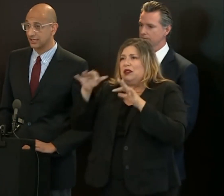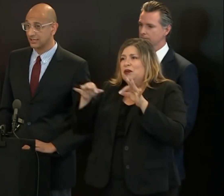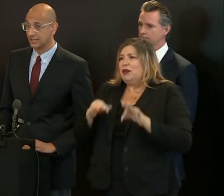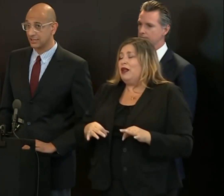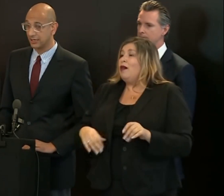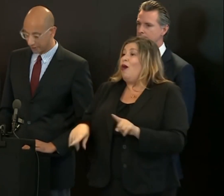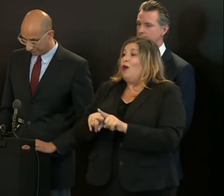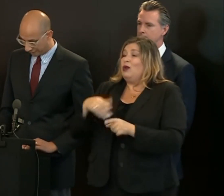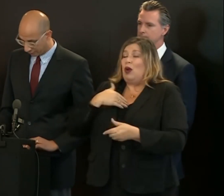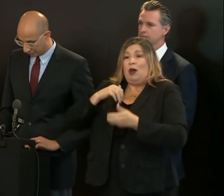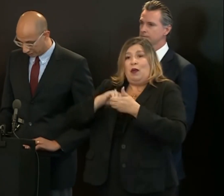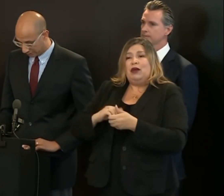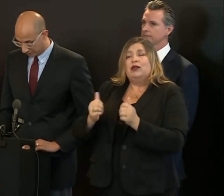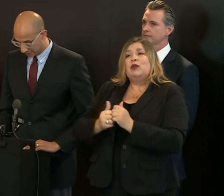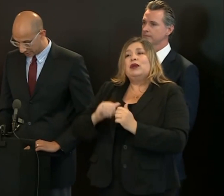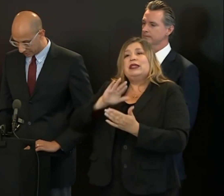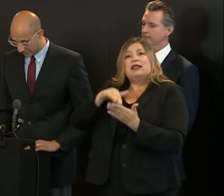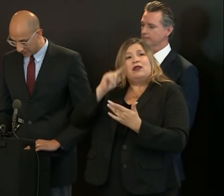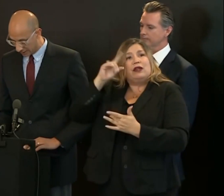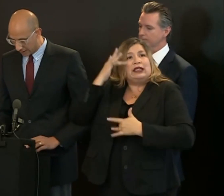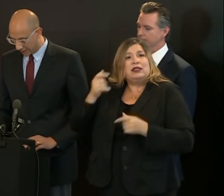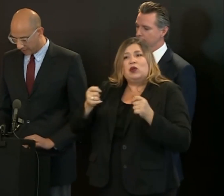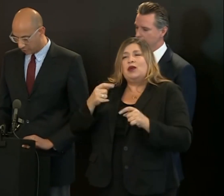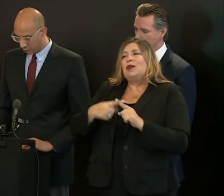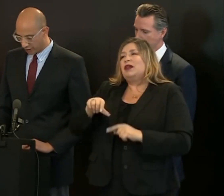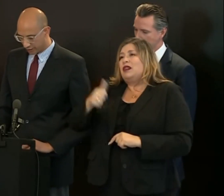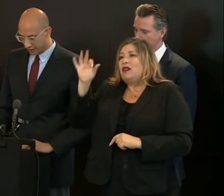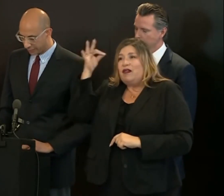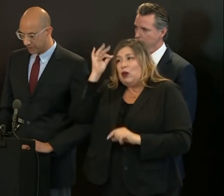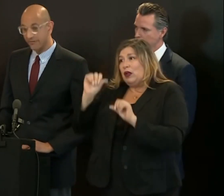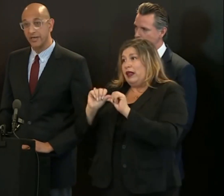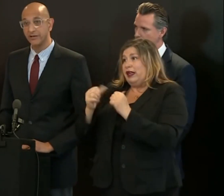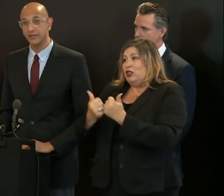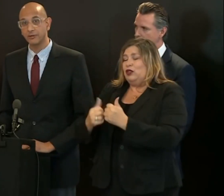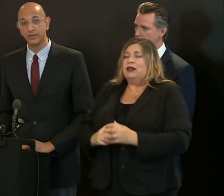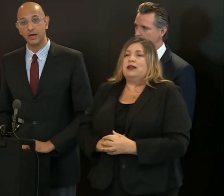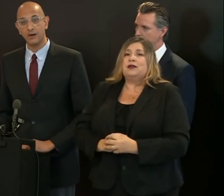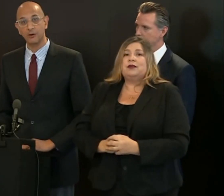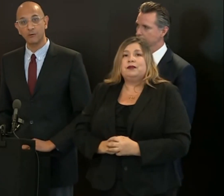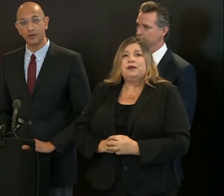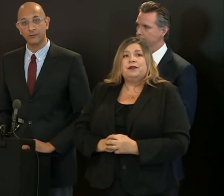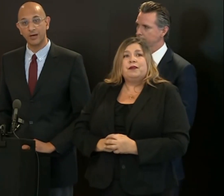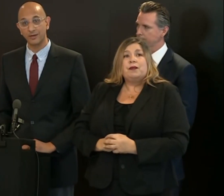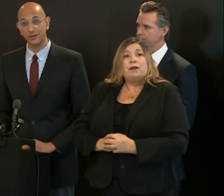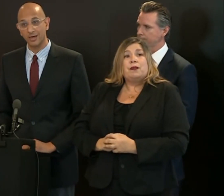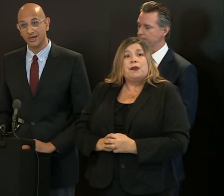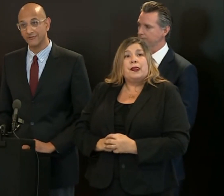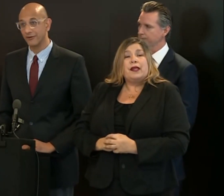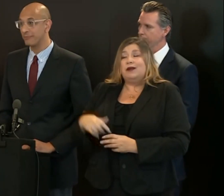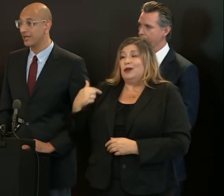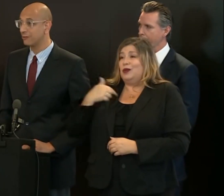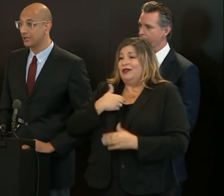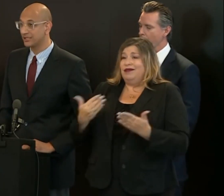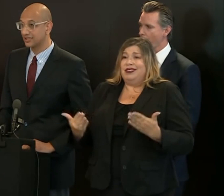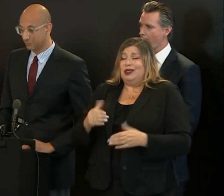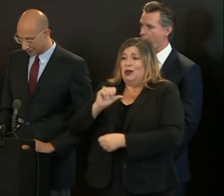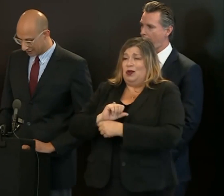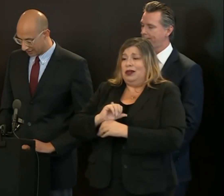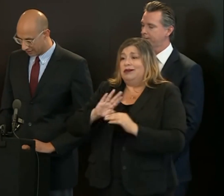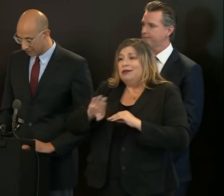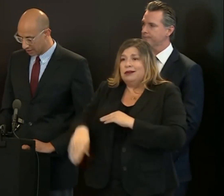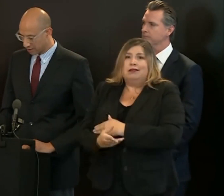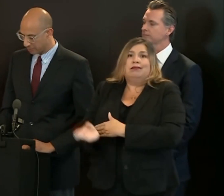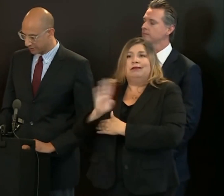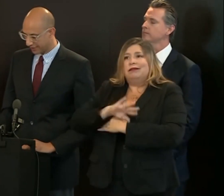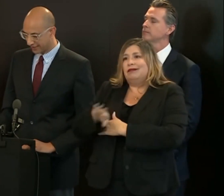with the CDC and other federal agencies. We are here and have been doing our work around the clock for many weeks and